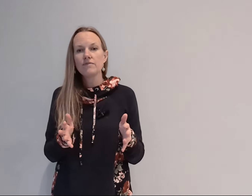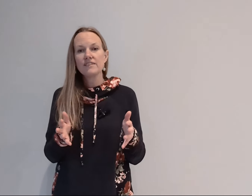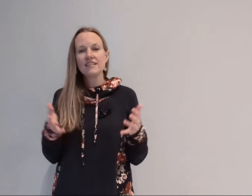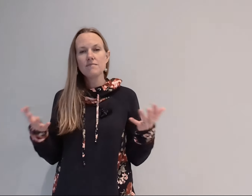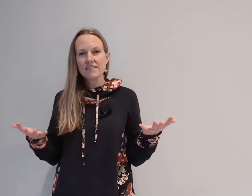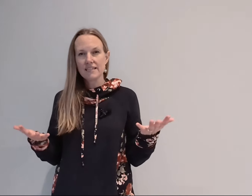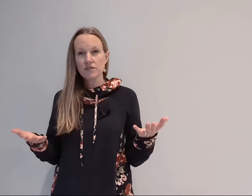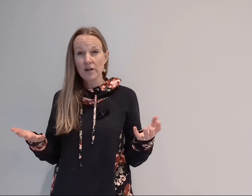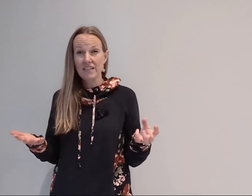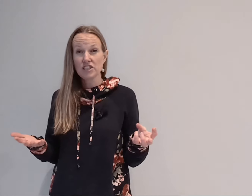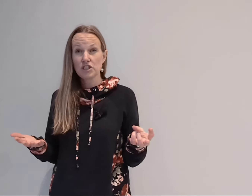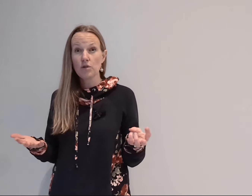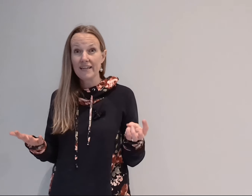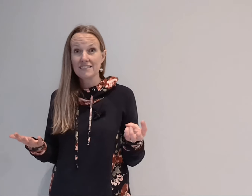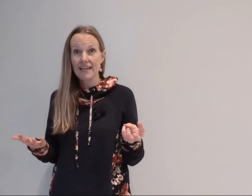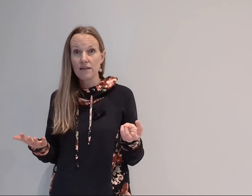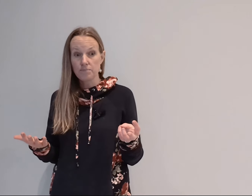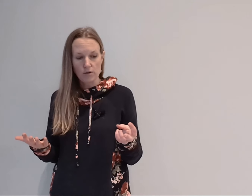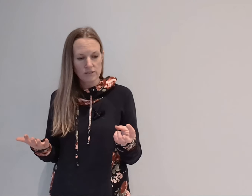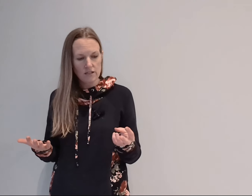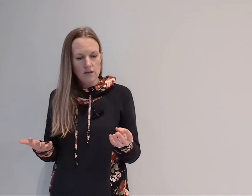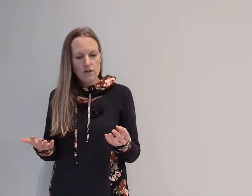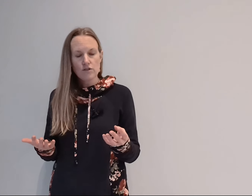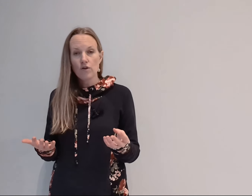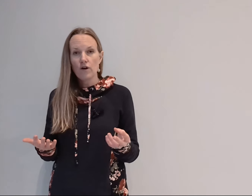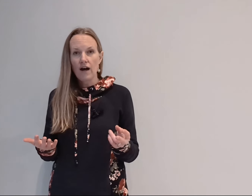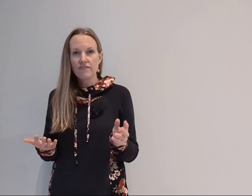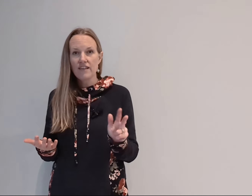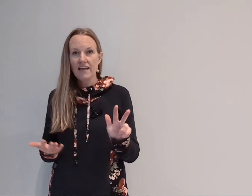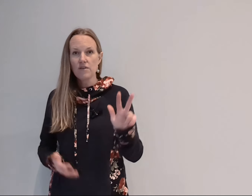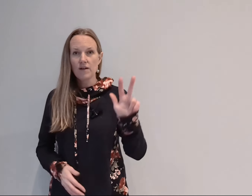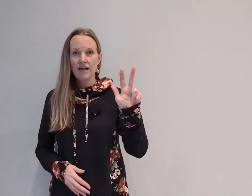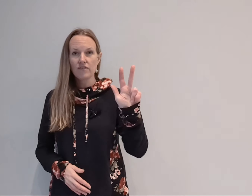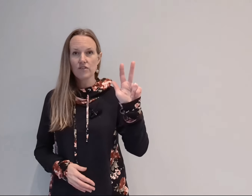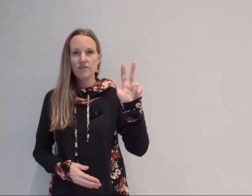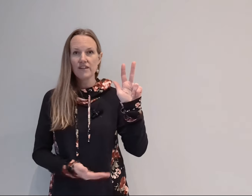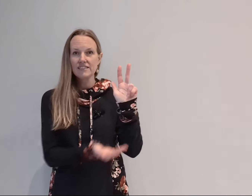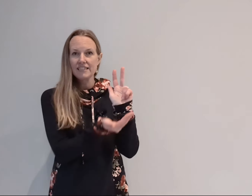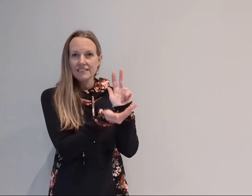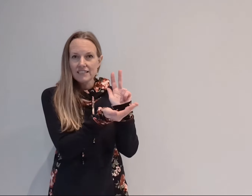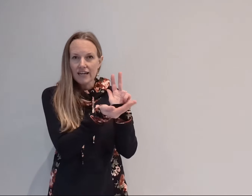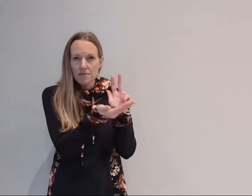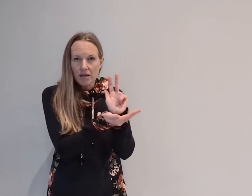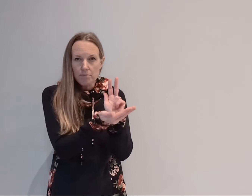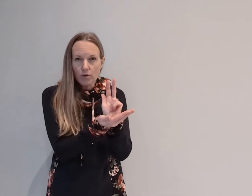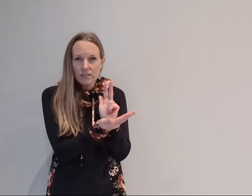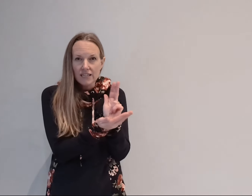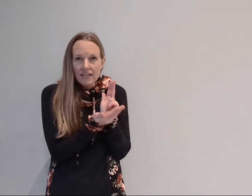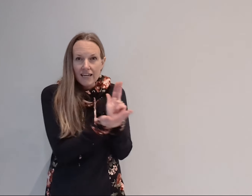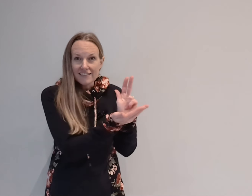instead of my sails we're gonna actually show like a sailboat so uh for that you want to have your three fingers like this and you kind of make a boat and